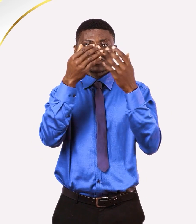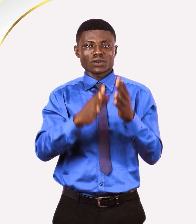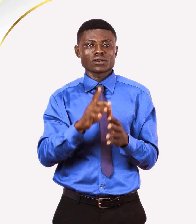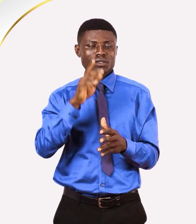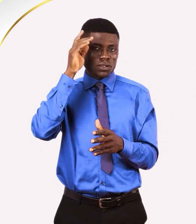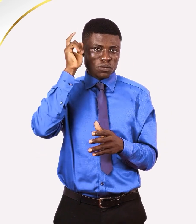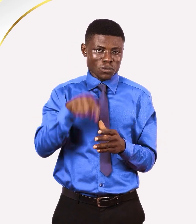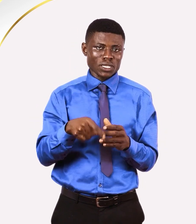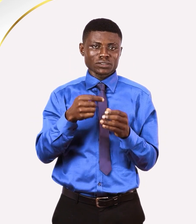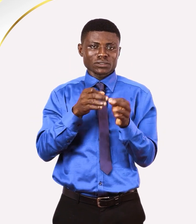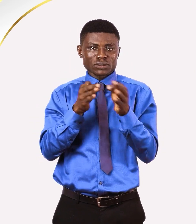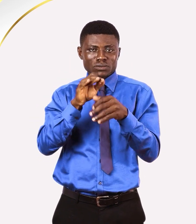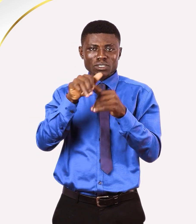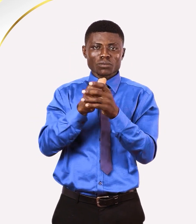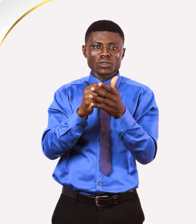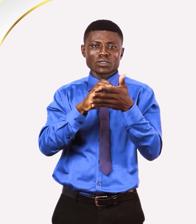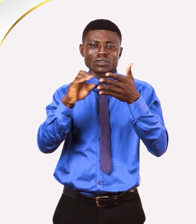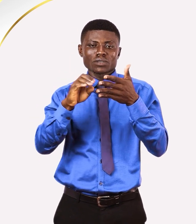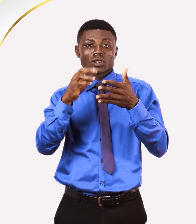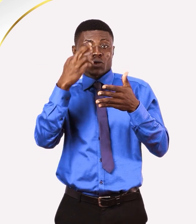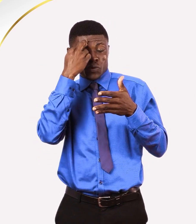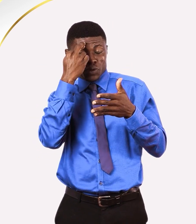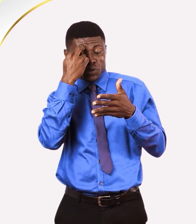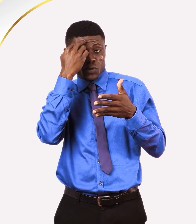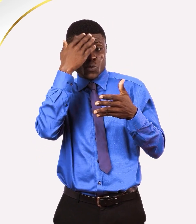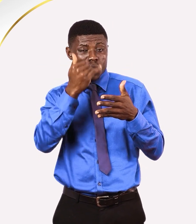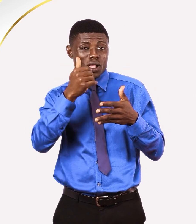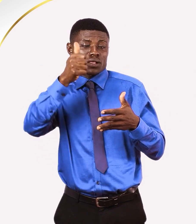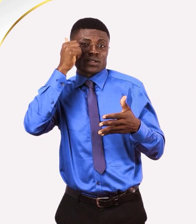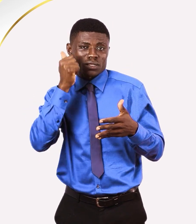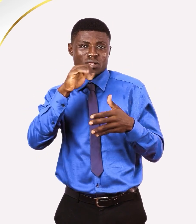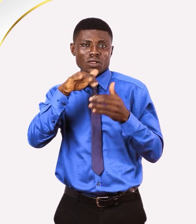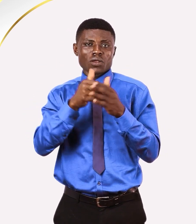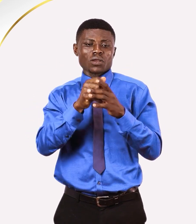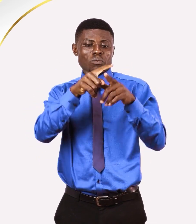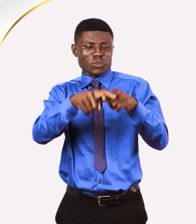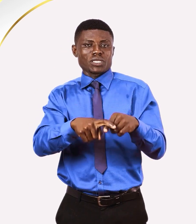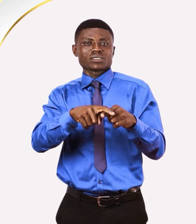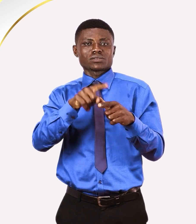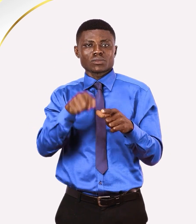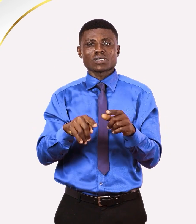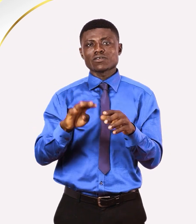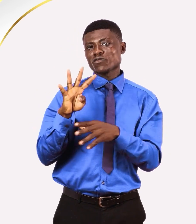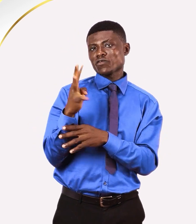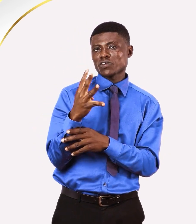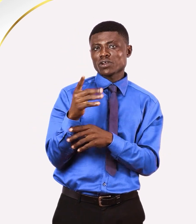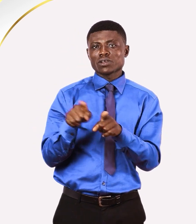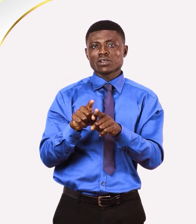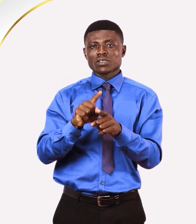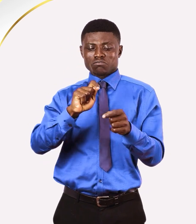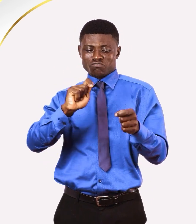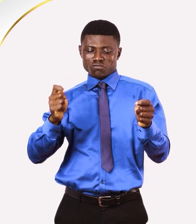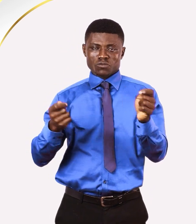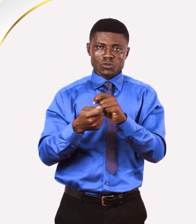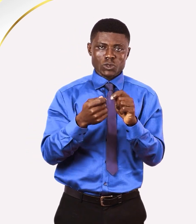information officer shall state the section or reason the refusal was based on.